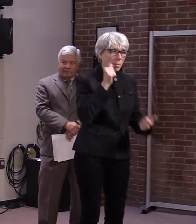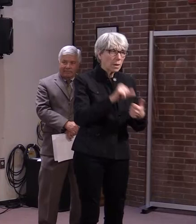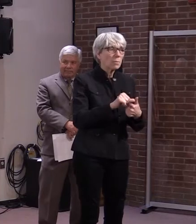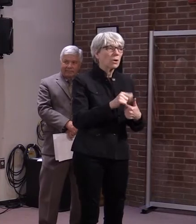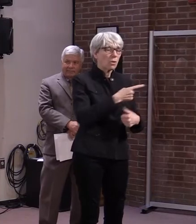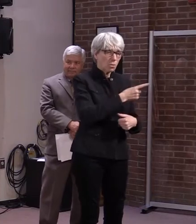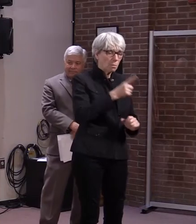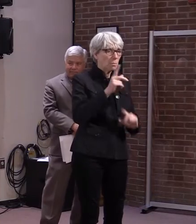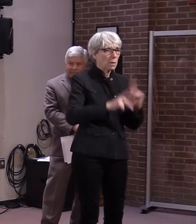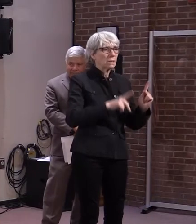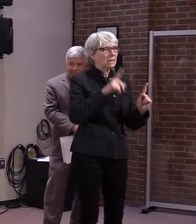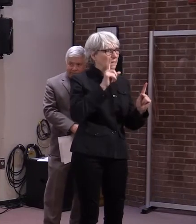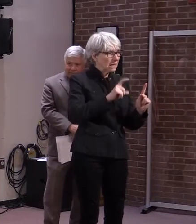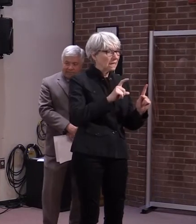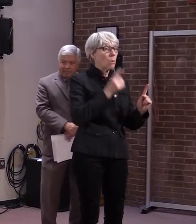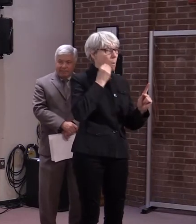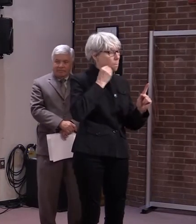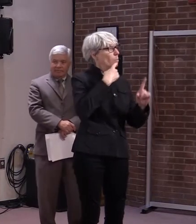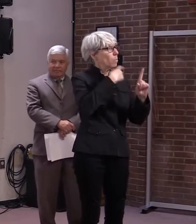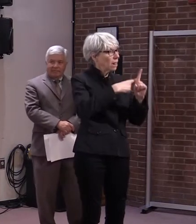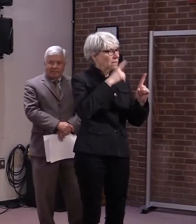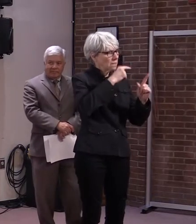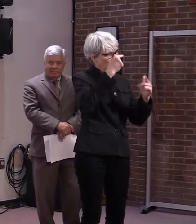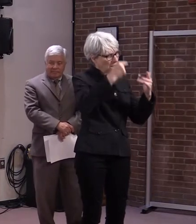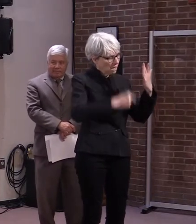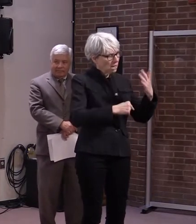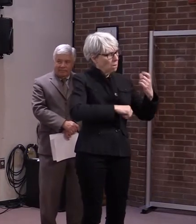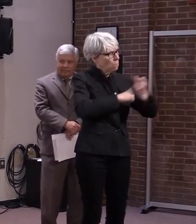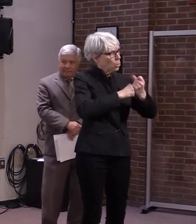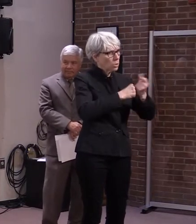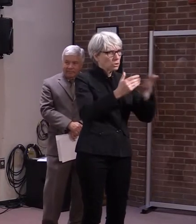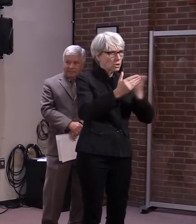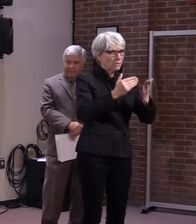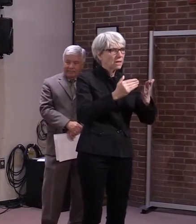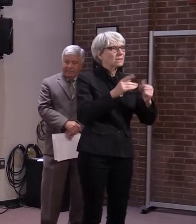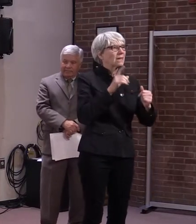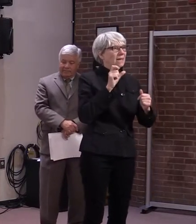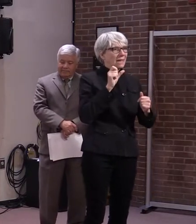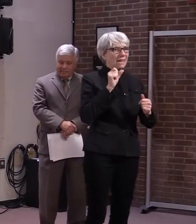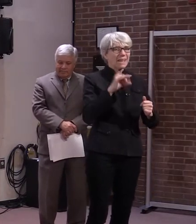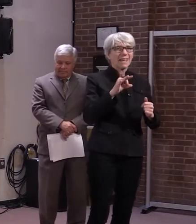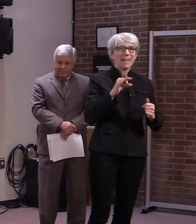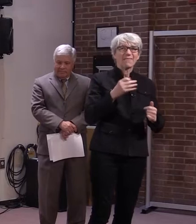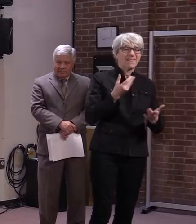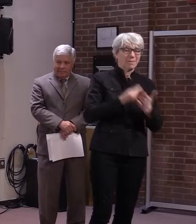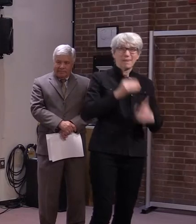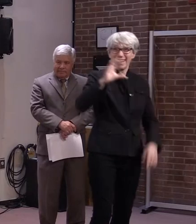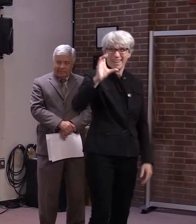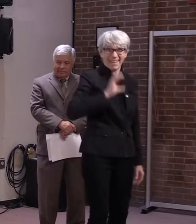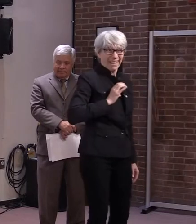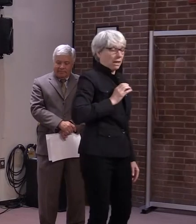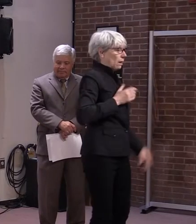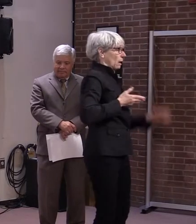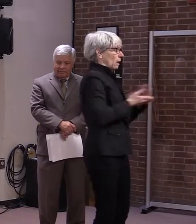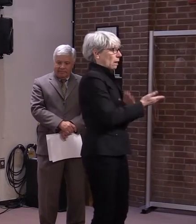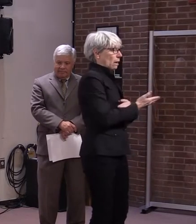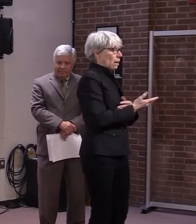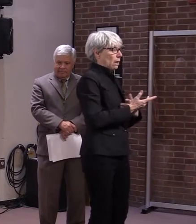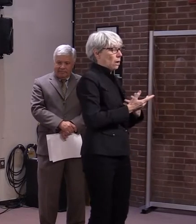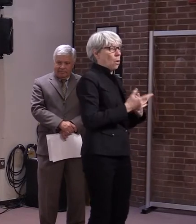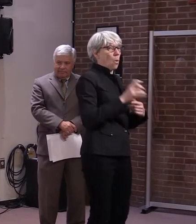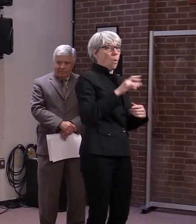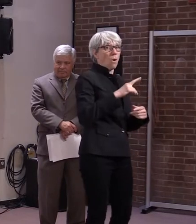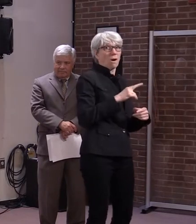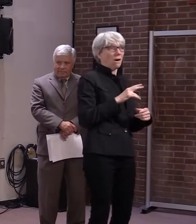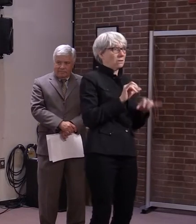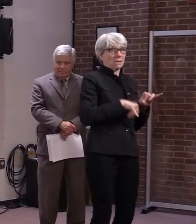services. They don't always get that attention when they're somewhat in isolation in hotels and motels.